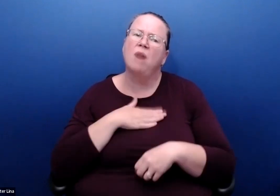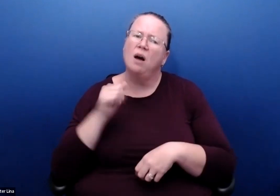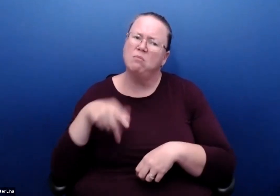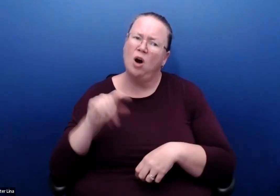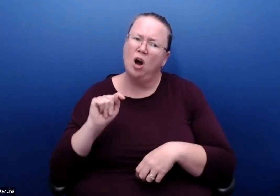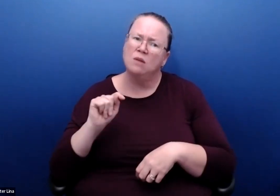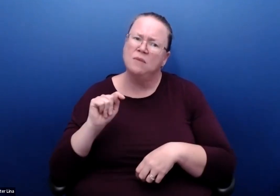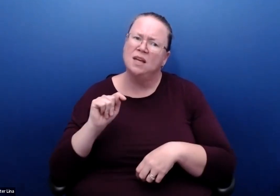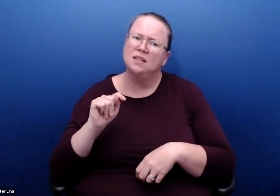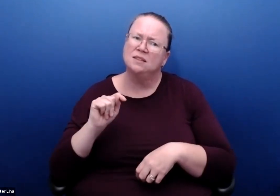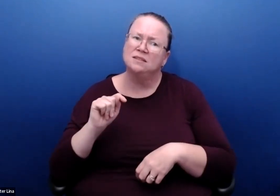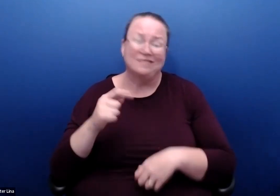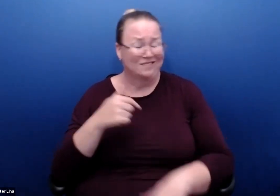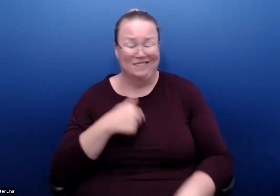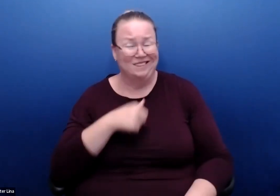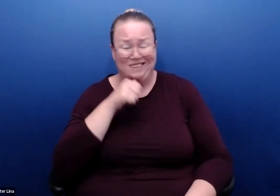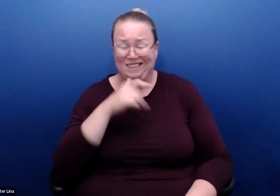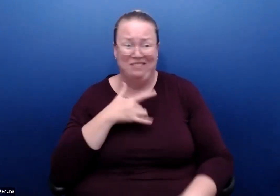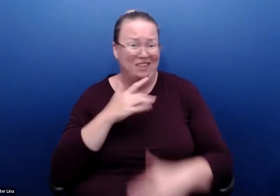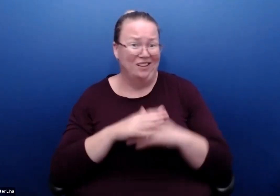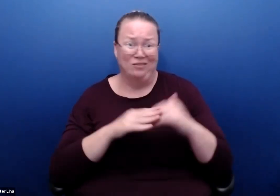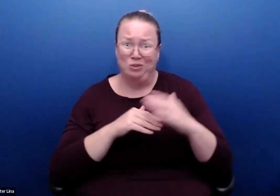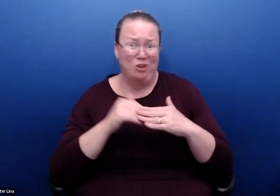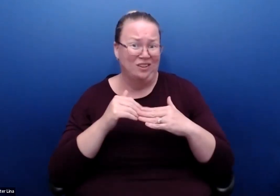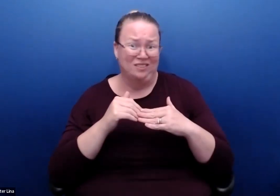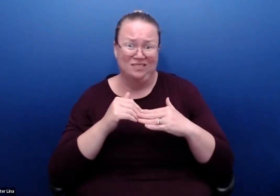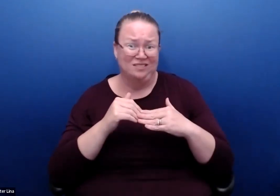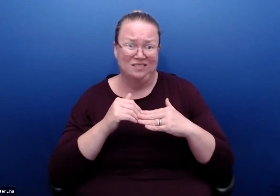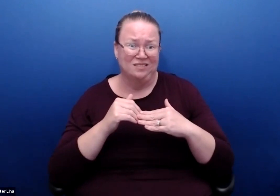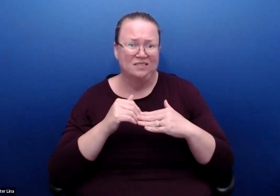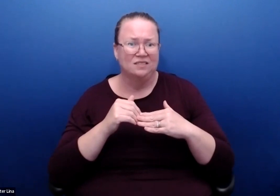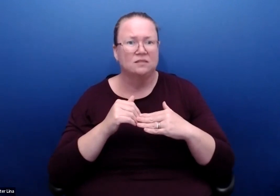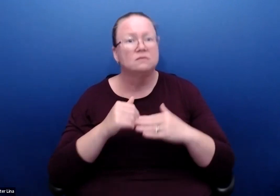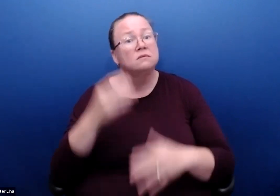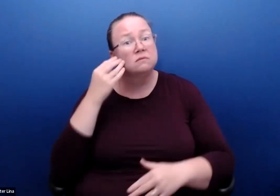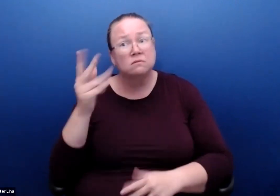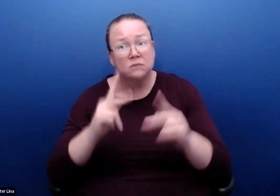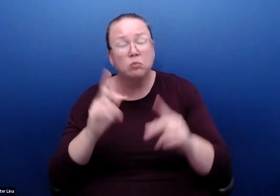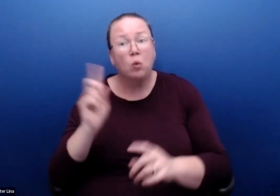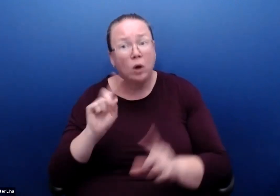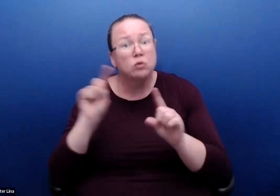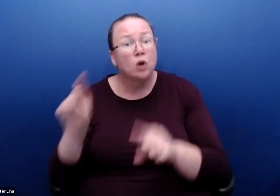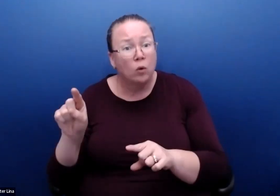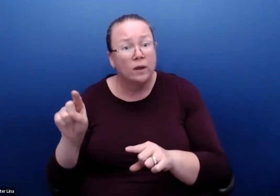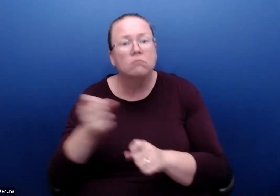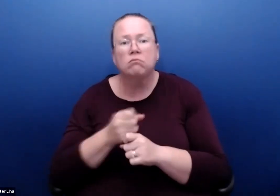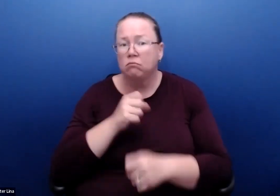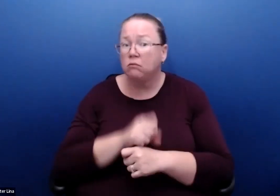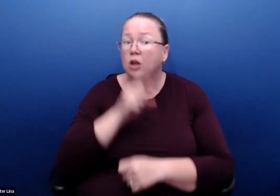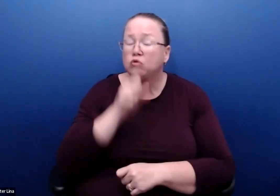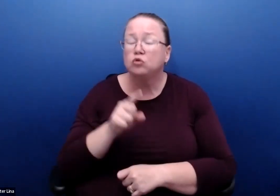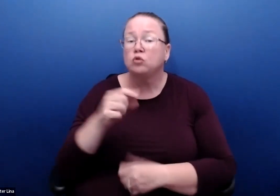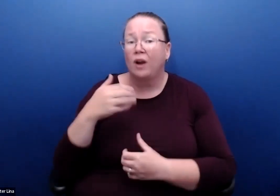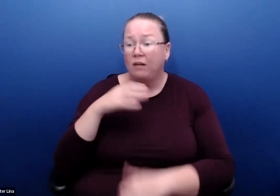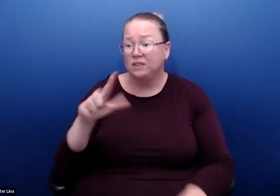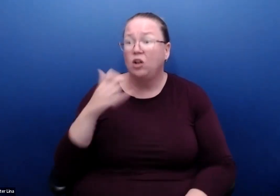apartment, but I wasn't really feeling comfortable. Let people know where you're going to make sure that you